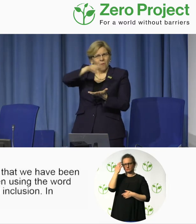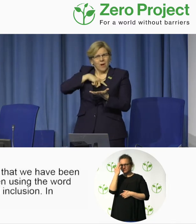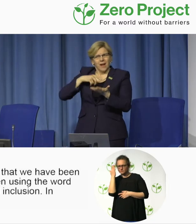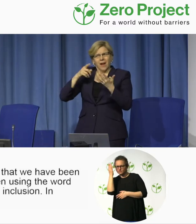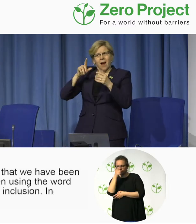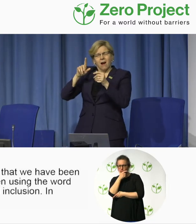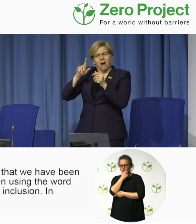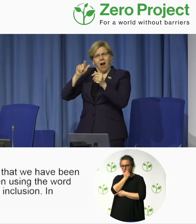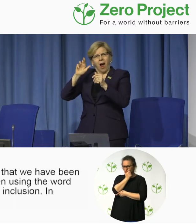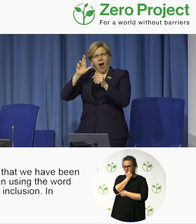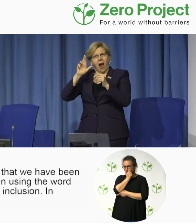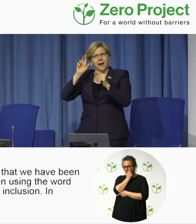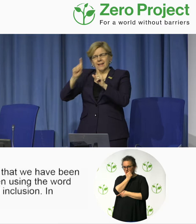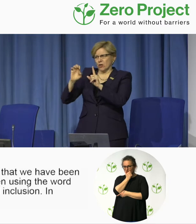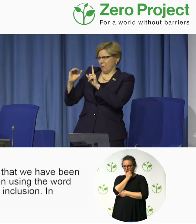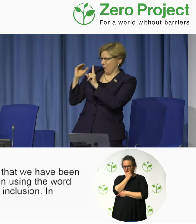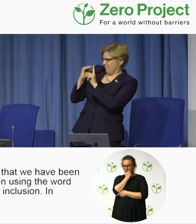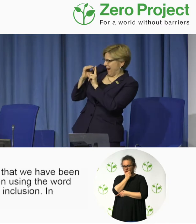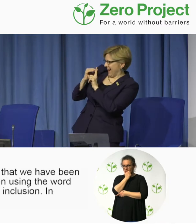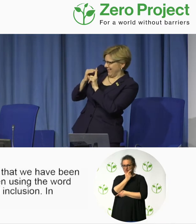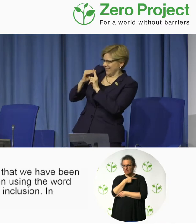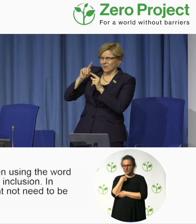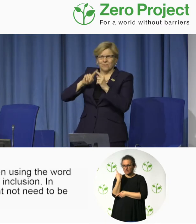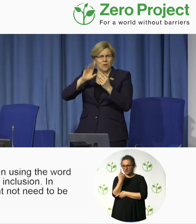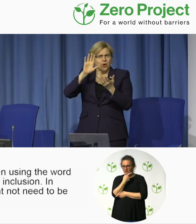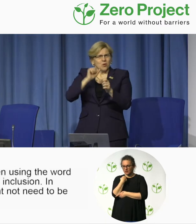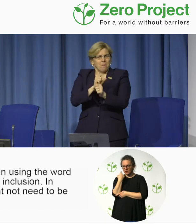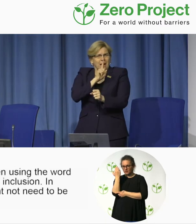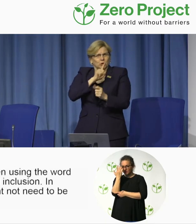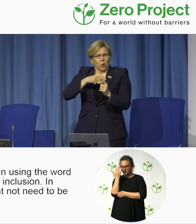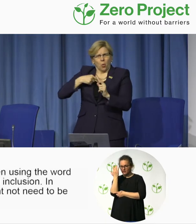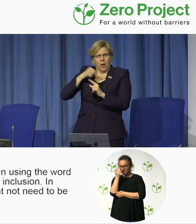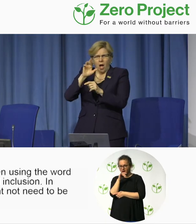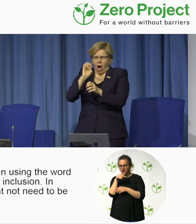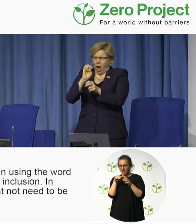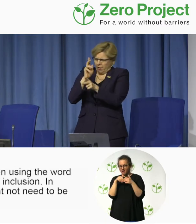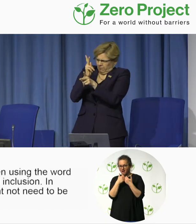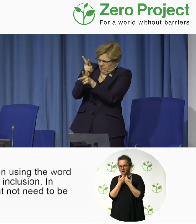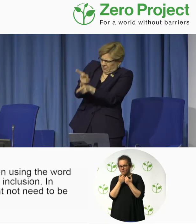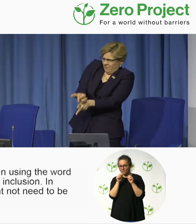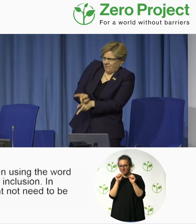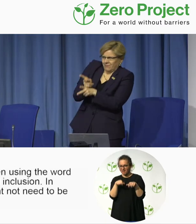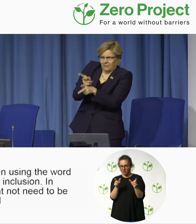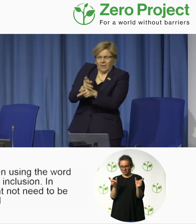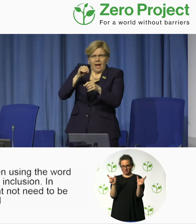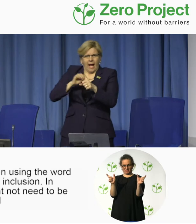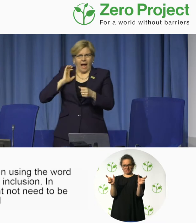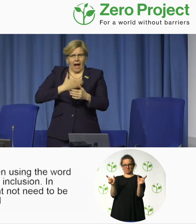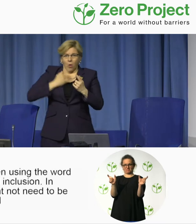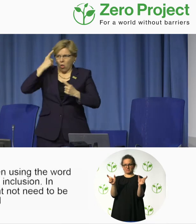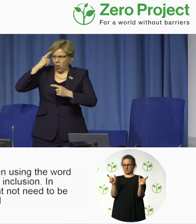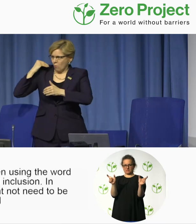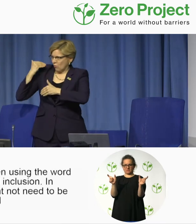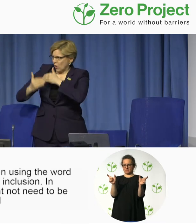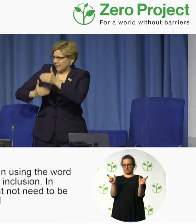And in thinking about these terms, I wonder if we might not need to be reminded to make sure that we are